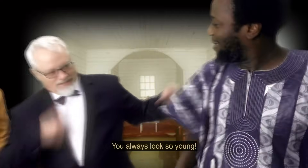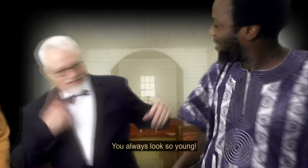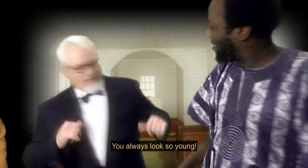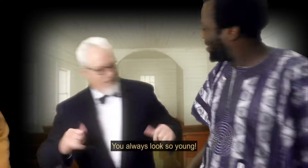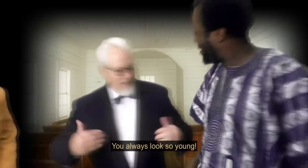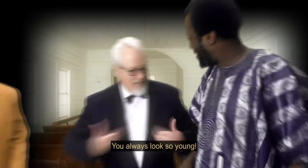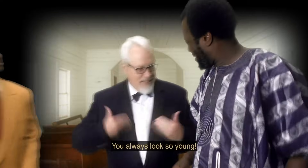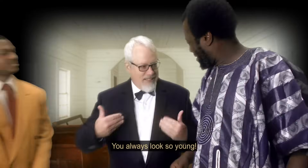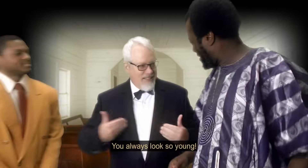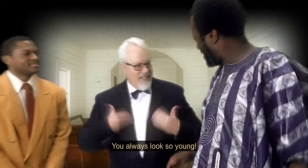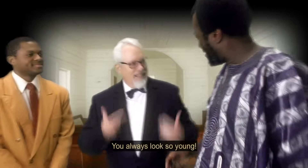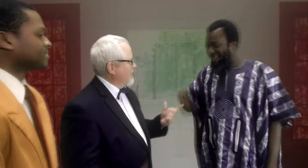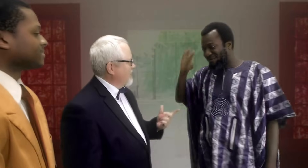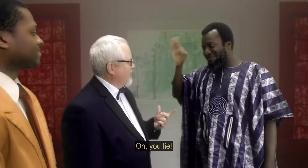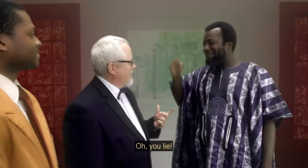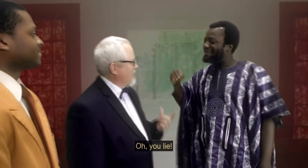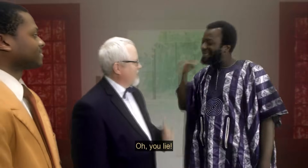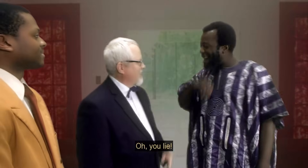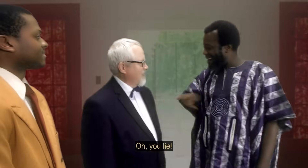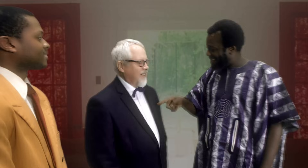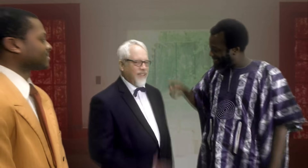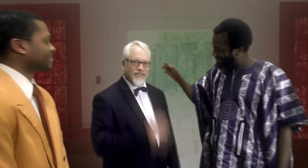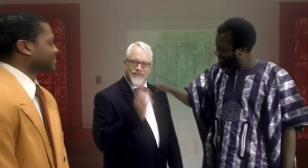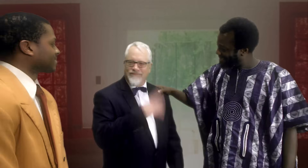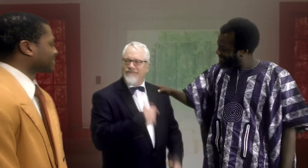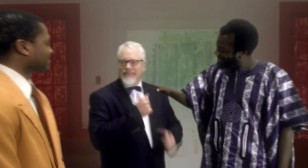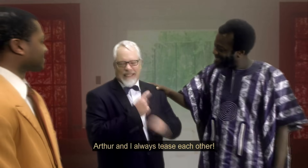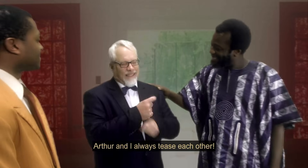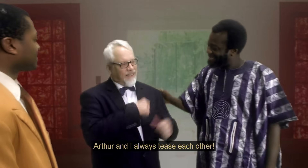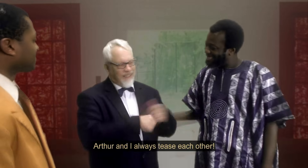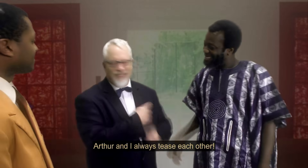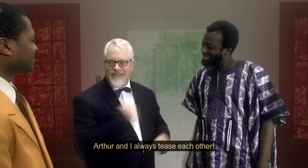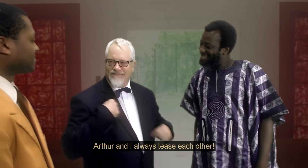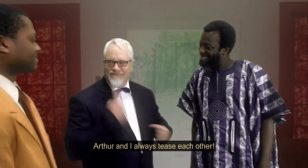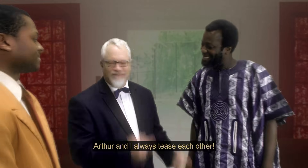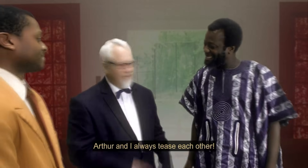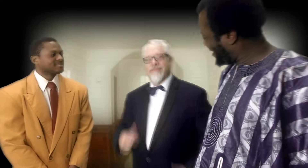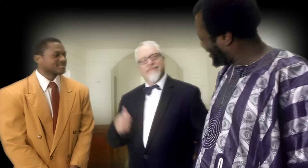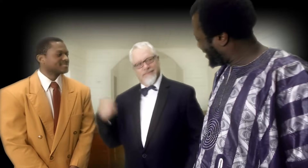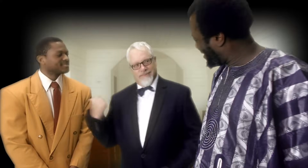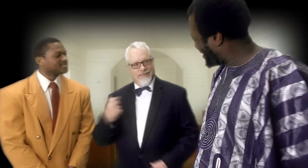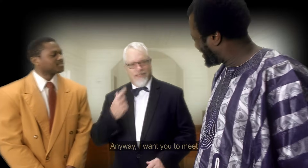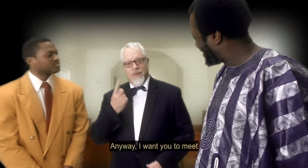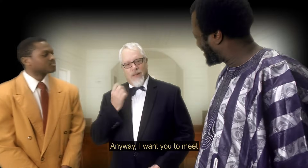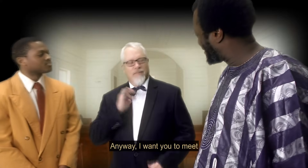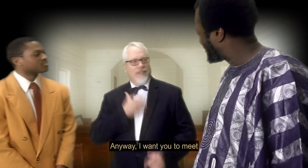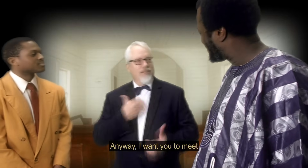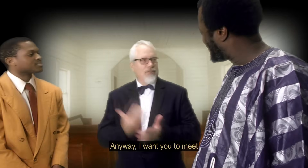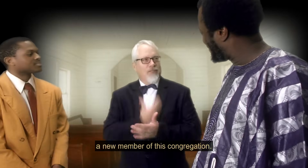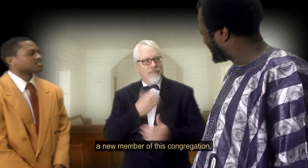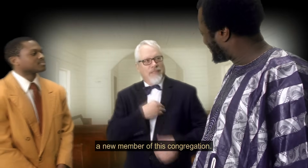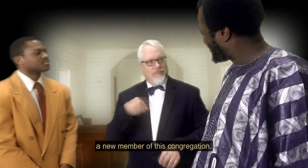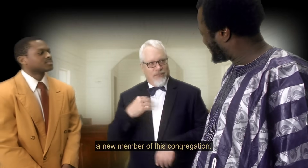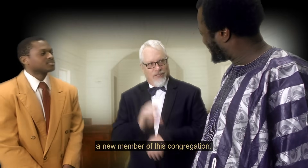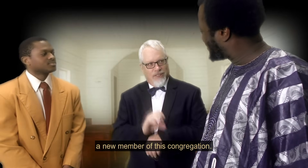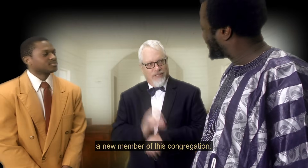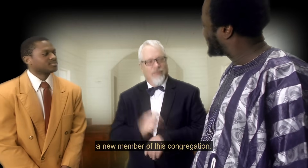You always look so young. Oh, you lie. Arthur and I always tease each other. Anyway, I want you to meet a new member of this